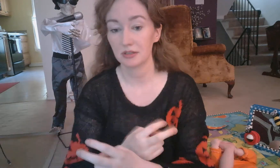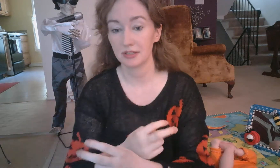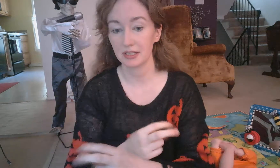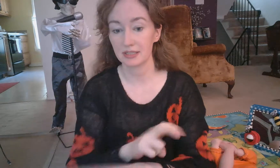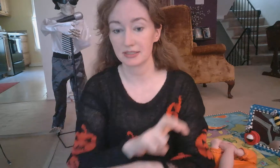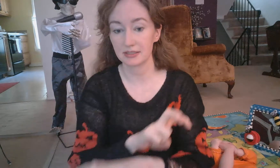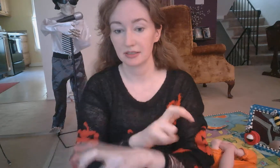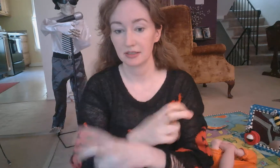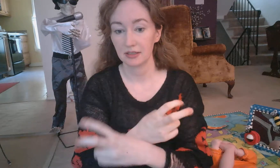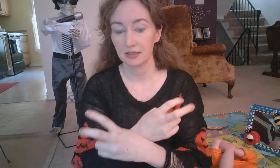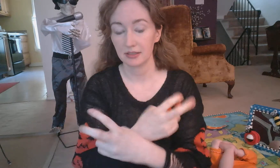then it's